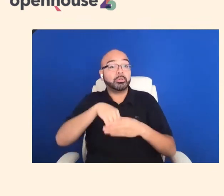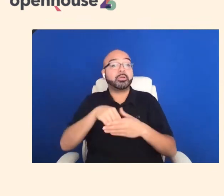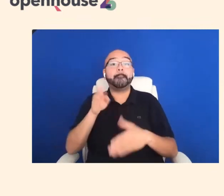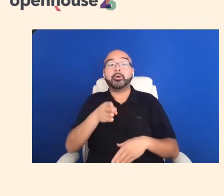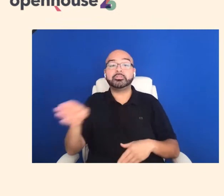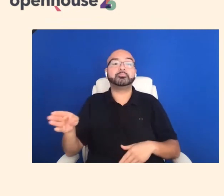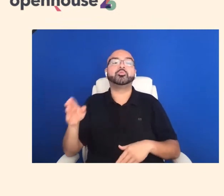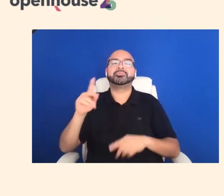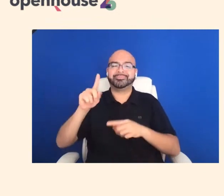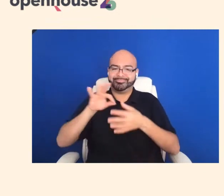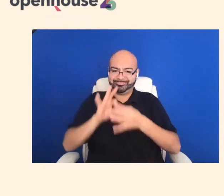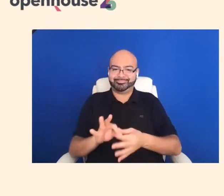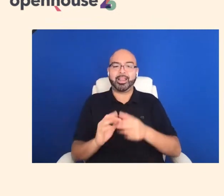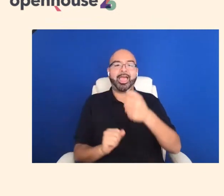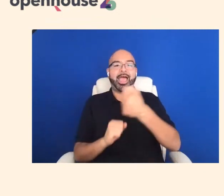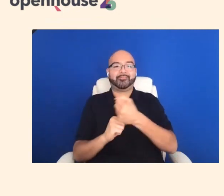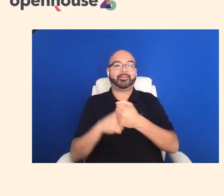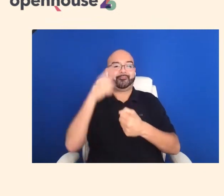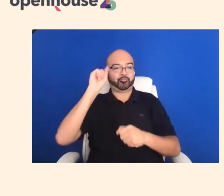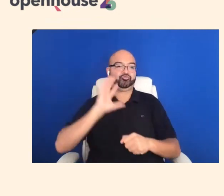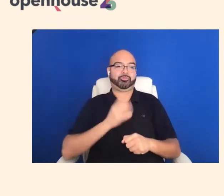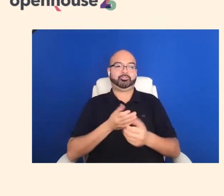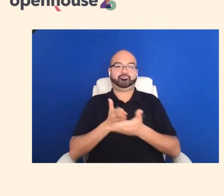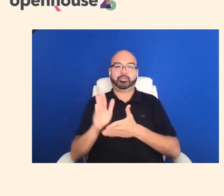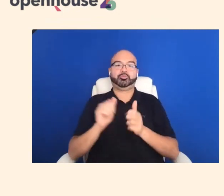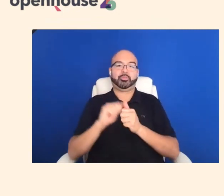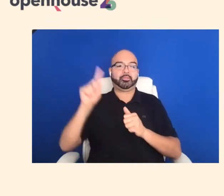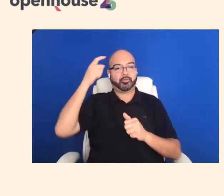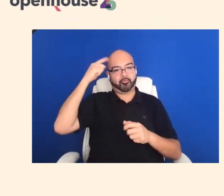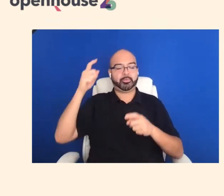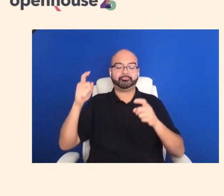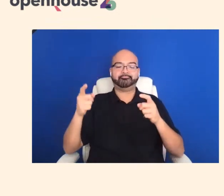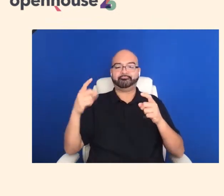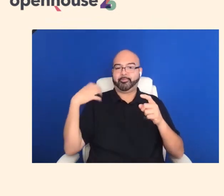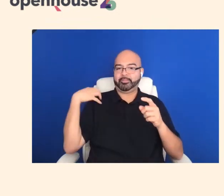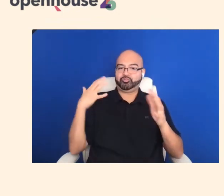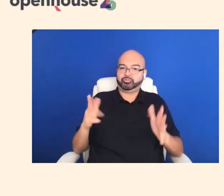for trans rights with governing officials?